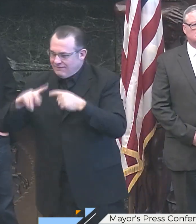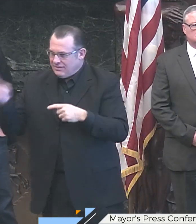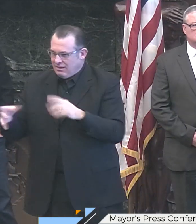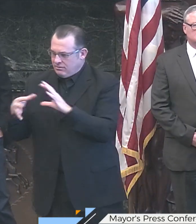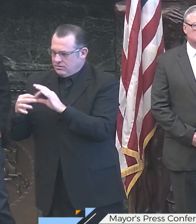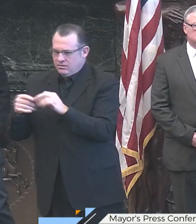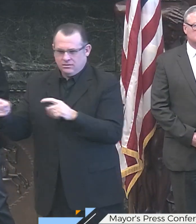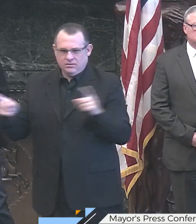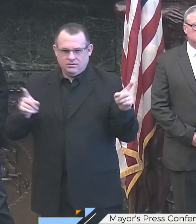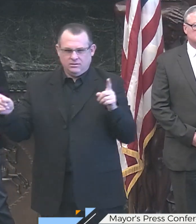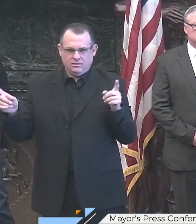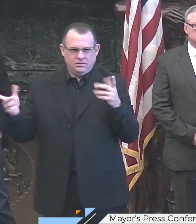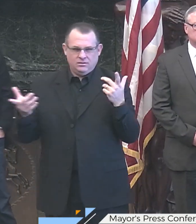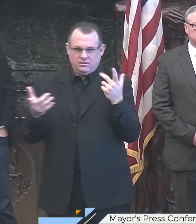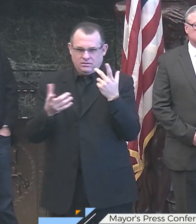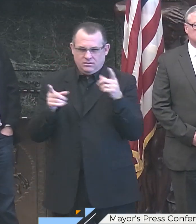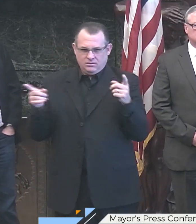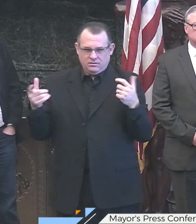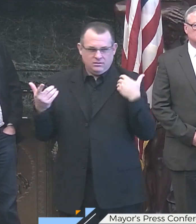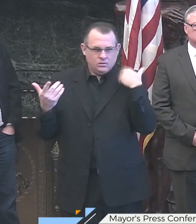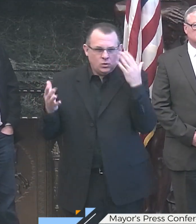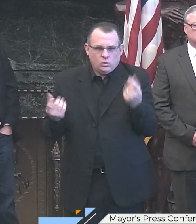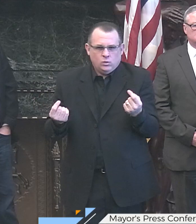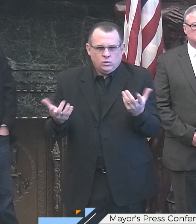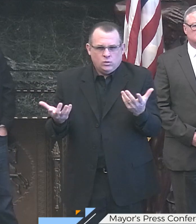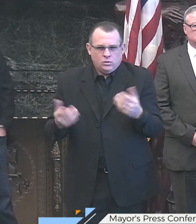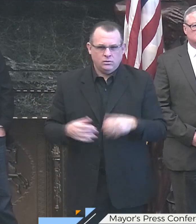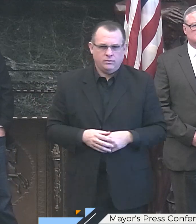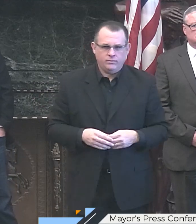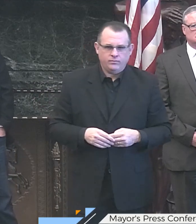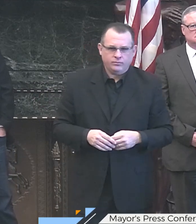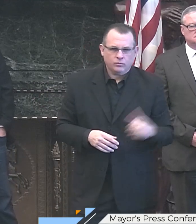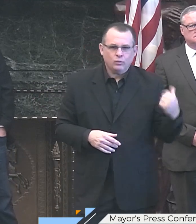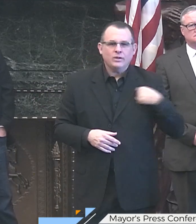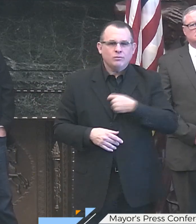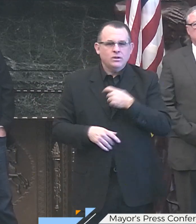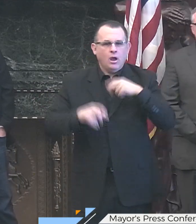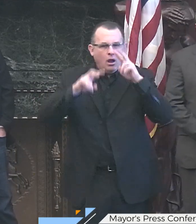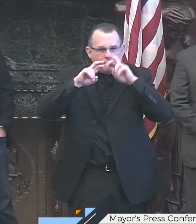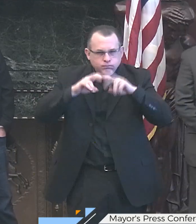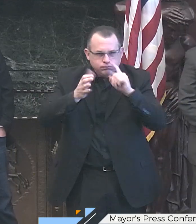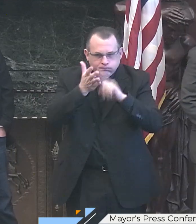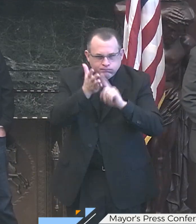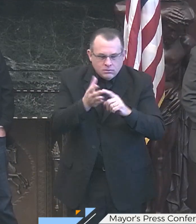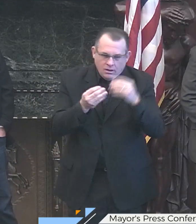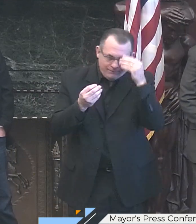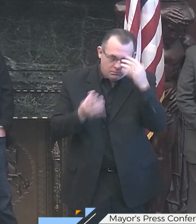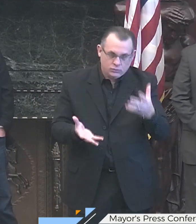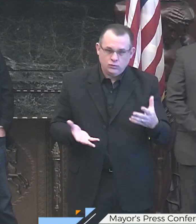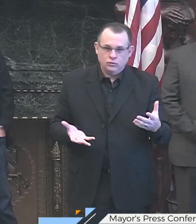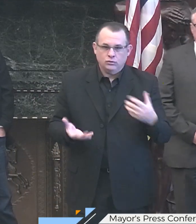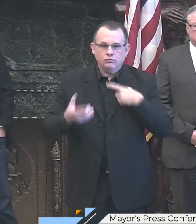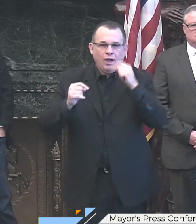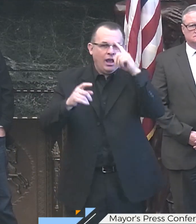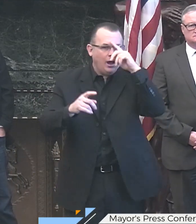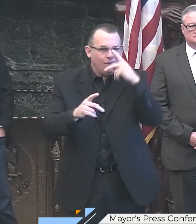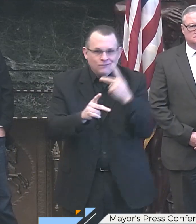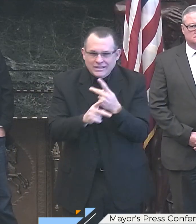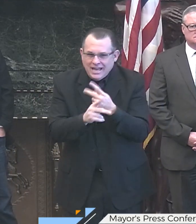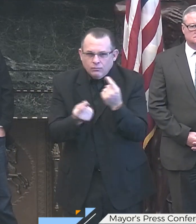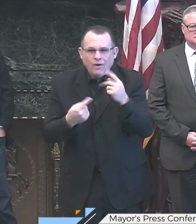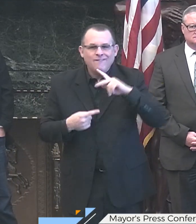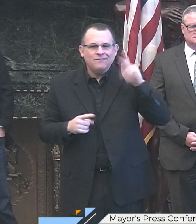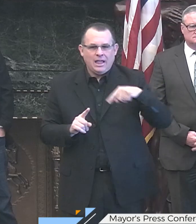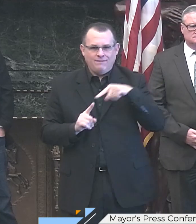say? We have a lot of data points that we're looking at to determine what the risk of the virus is in Philadelphia. Right now, we would consider ourselves to be high